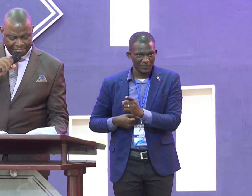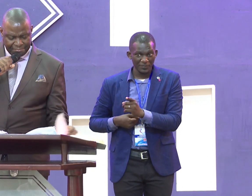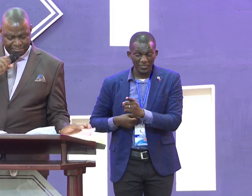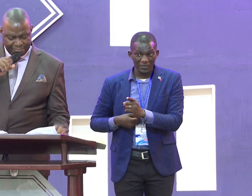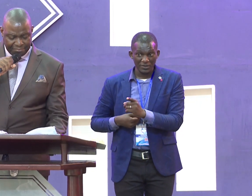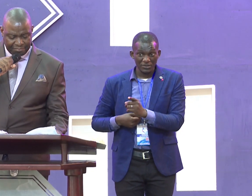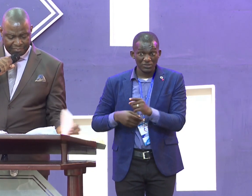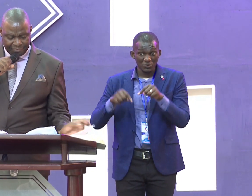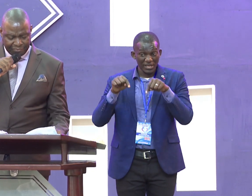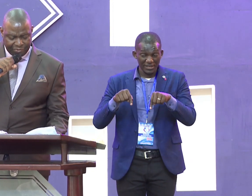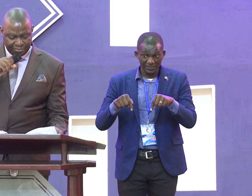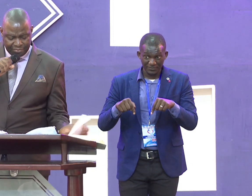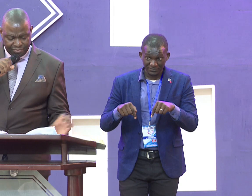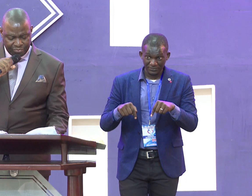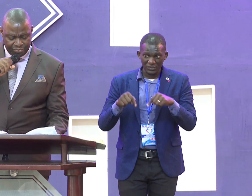To